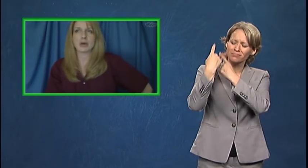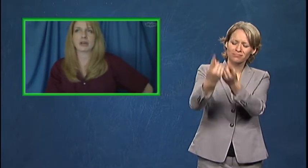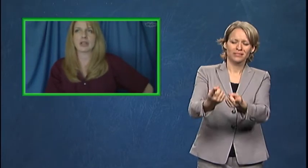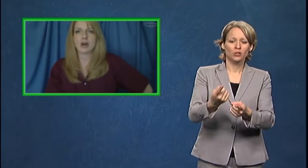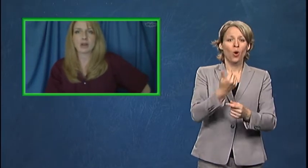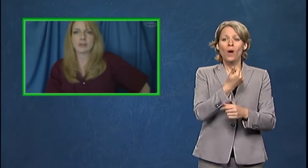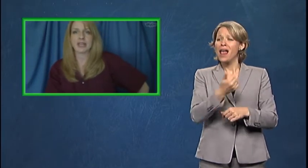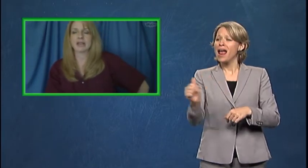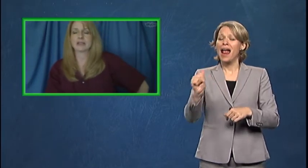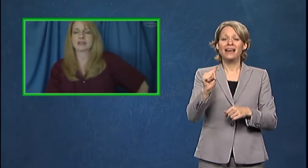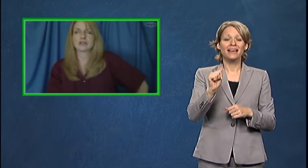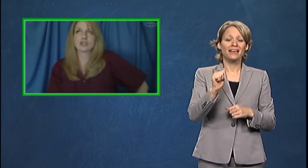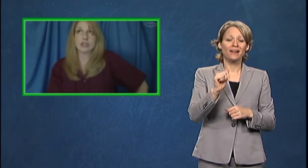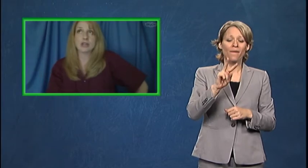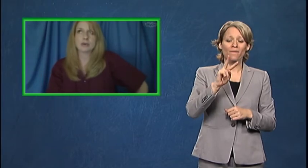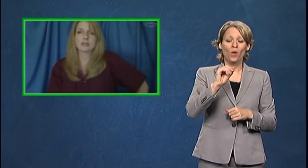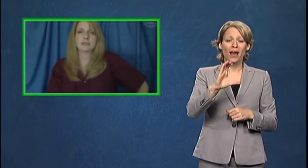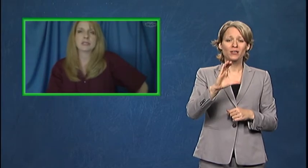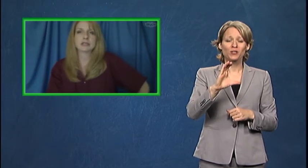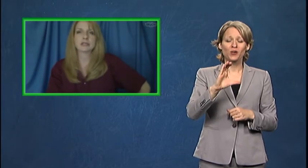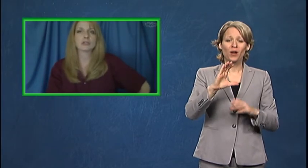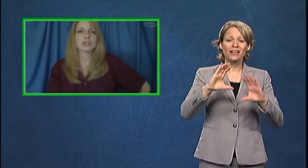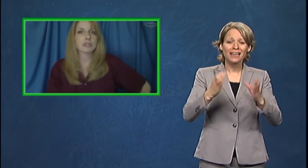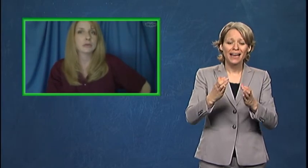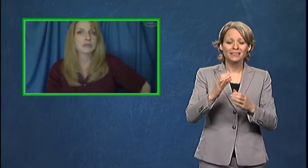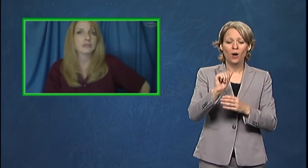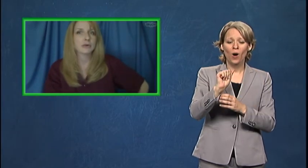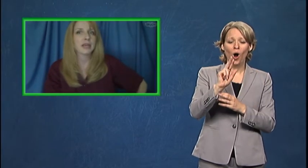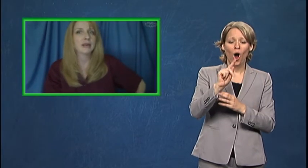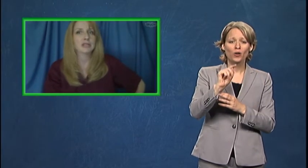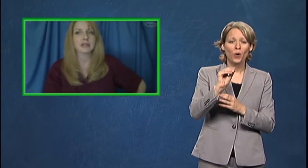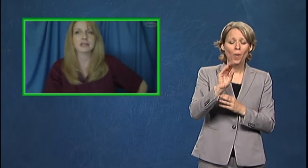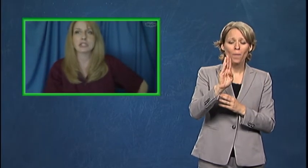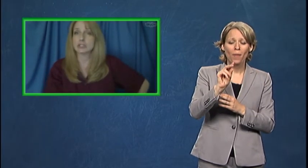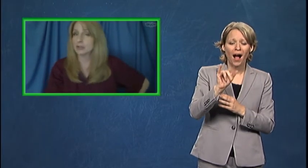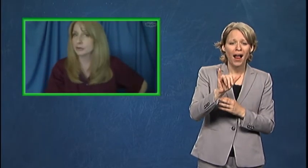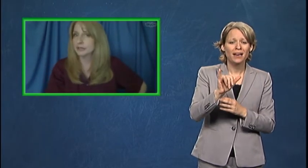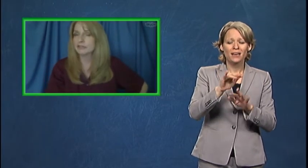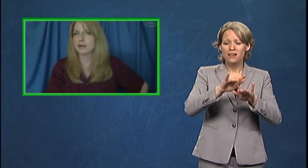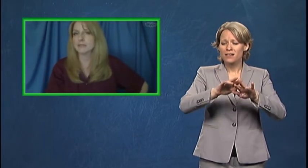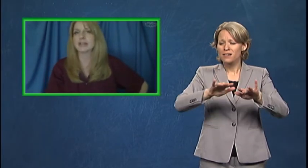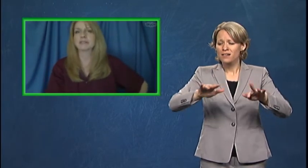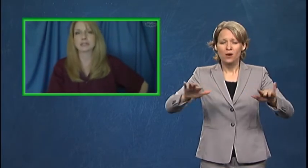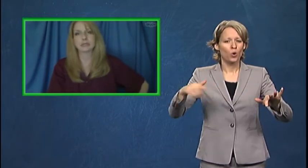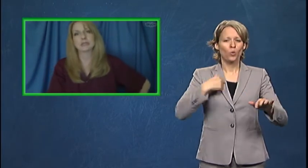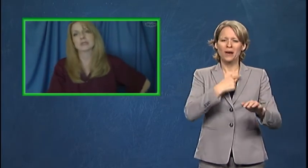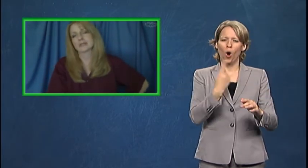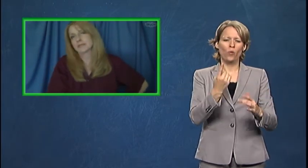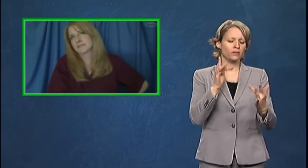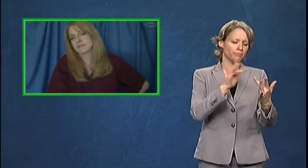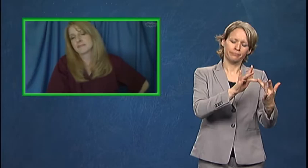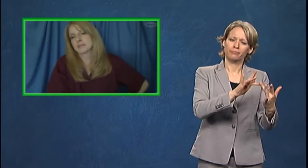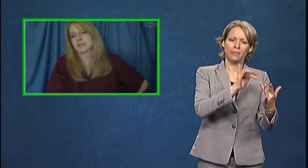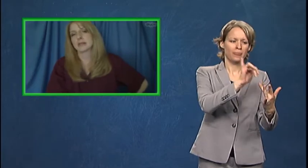auto body and auto mechanics. She knows the material, she knows the vocabulary, she's learned it from deaf